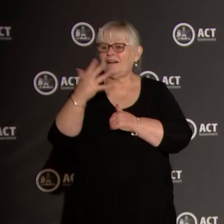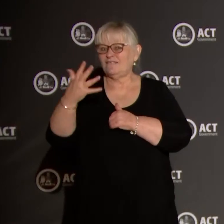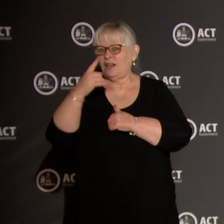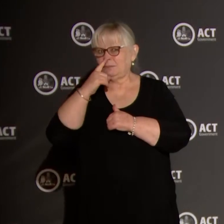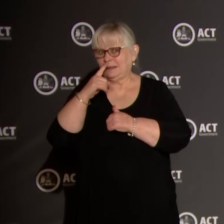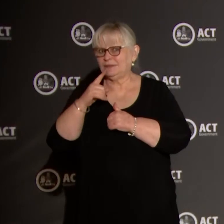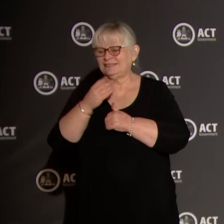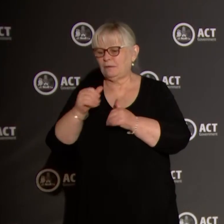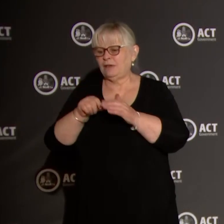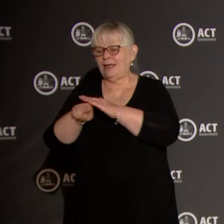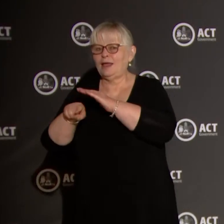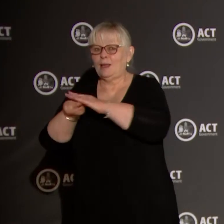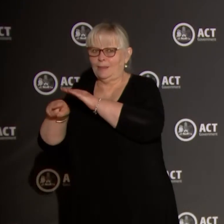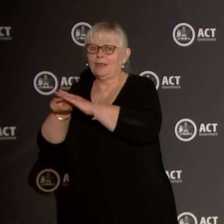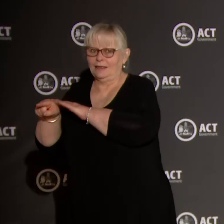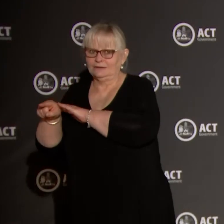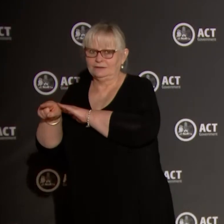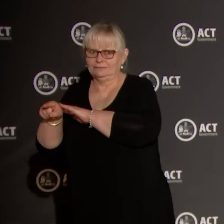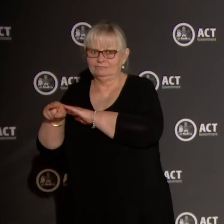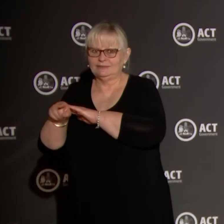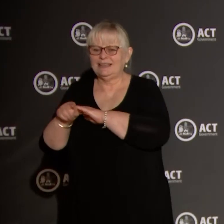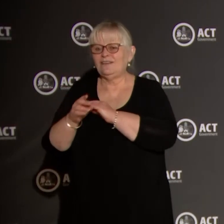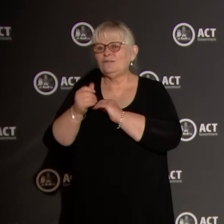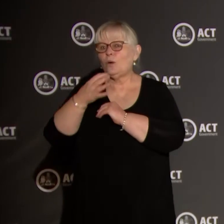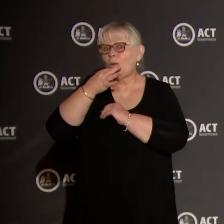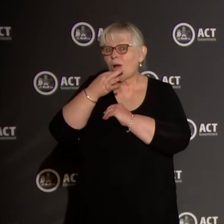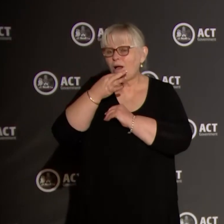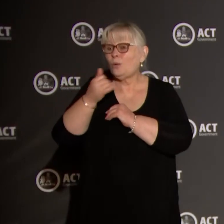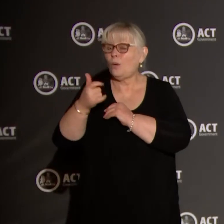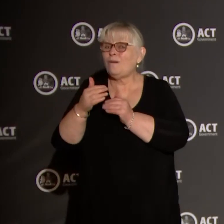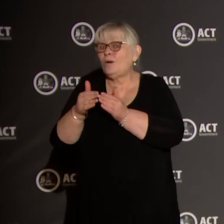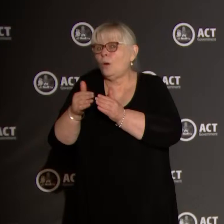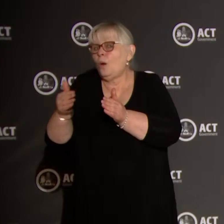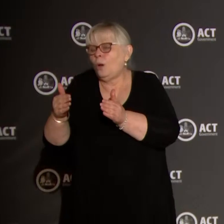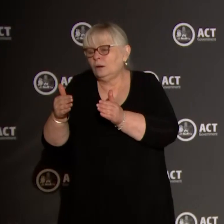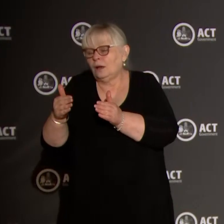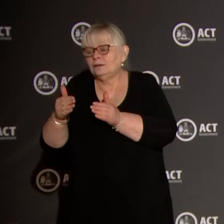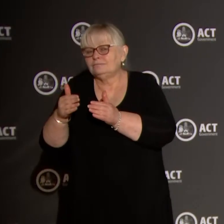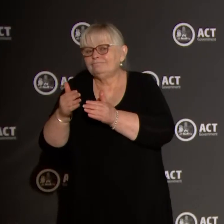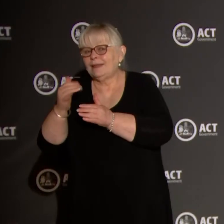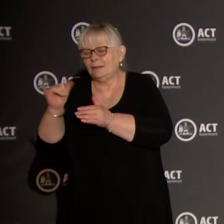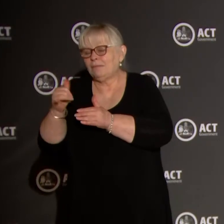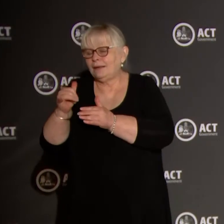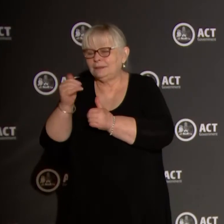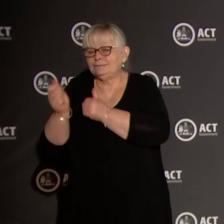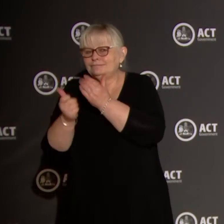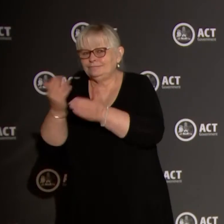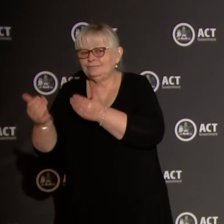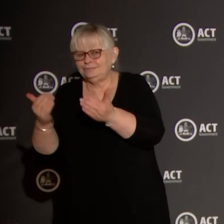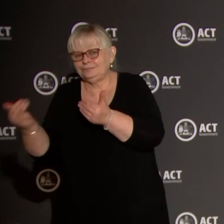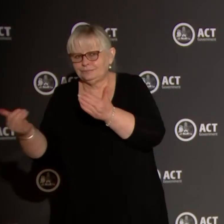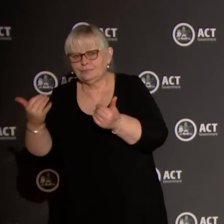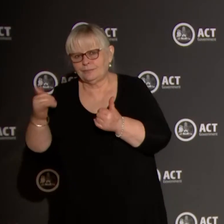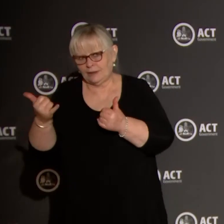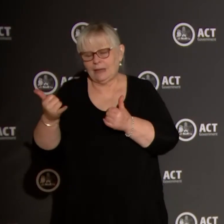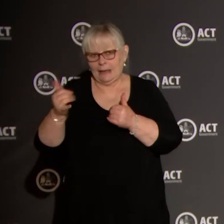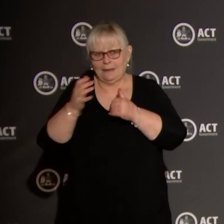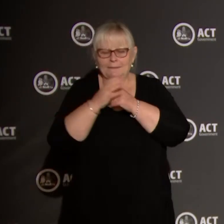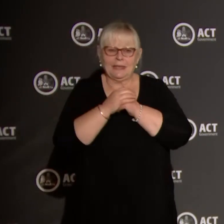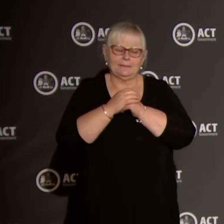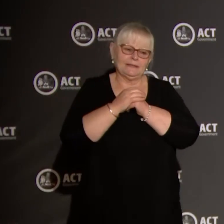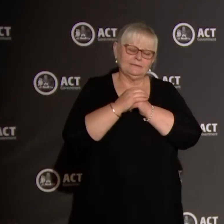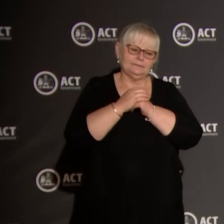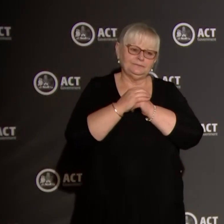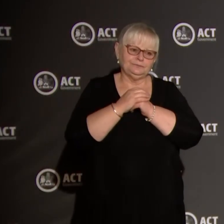time in the community for part or all of their infectious period and may present a risk of transmission to